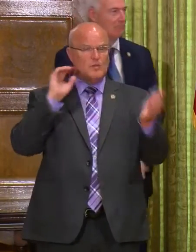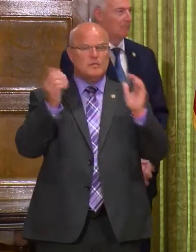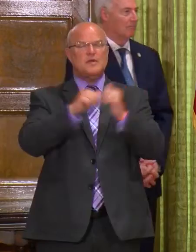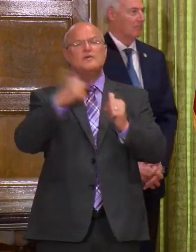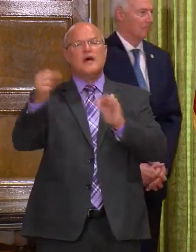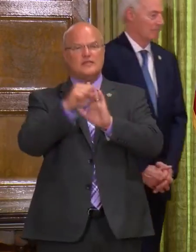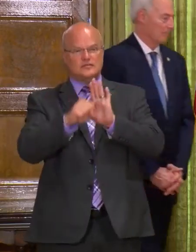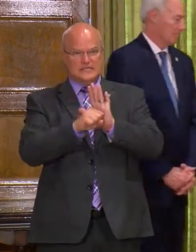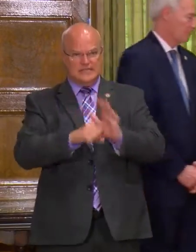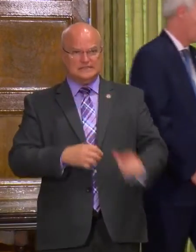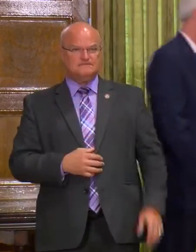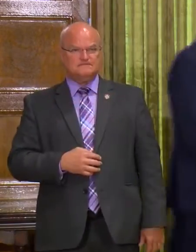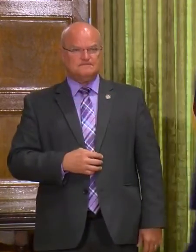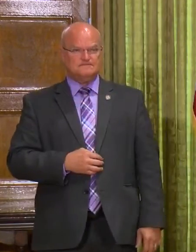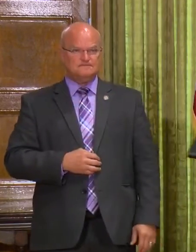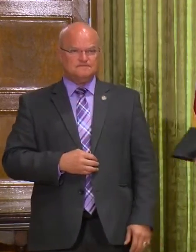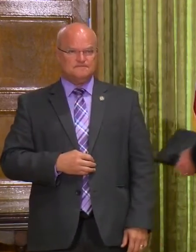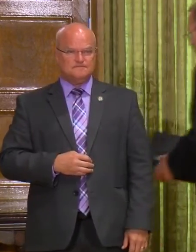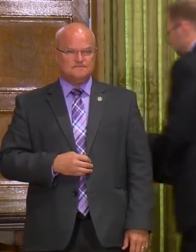with other states.